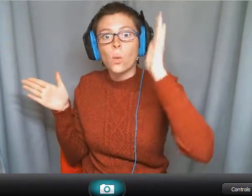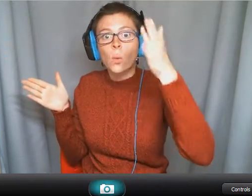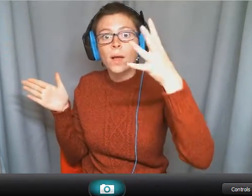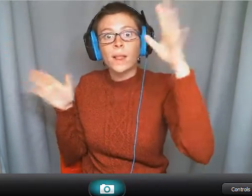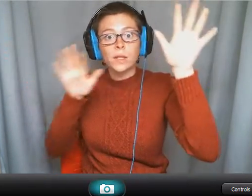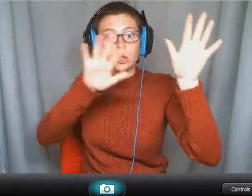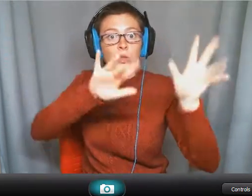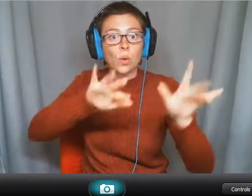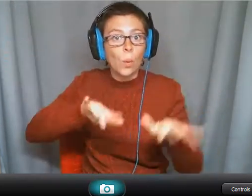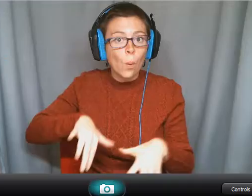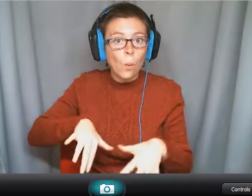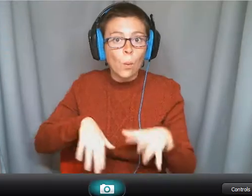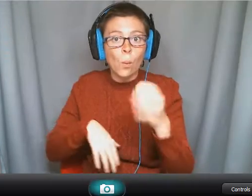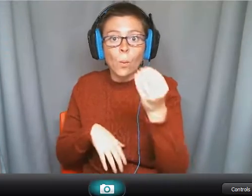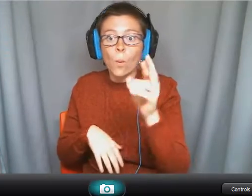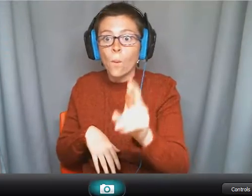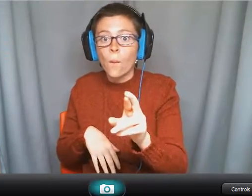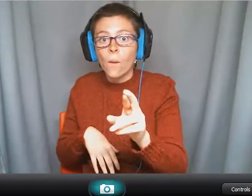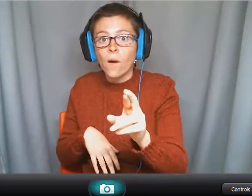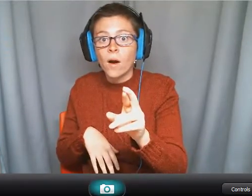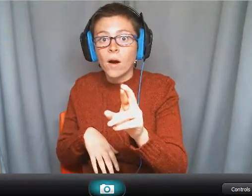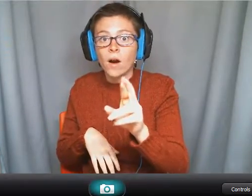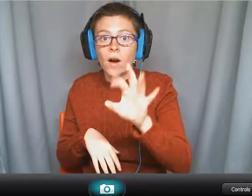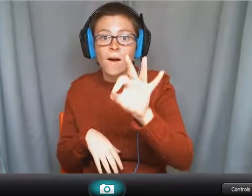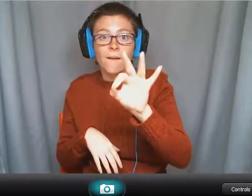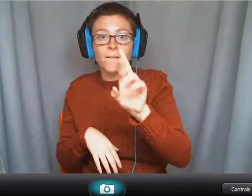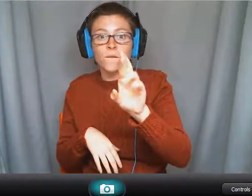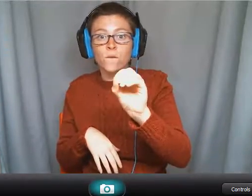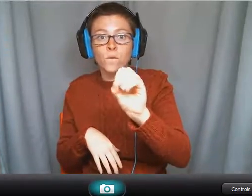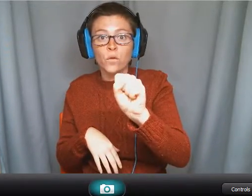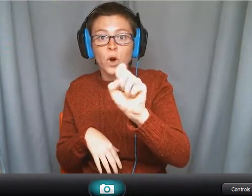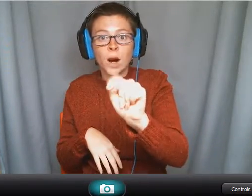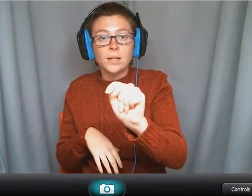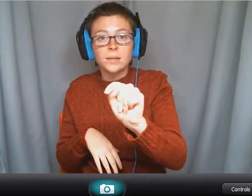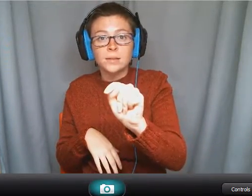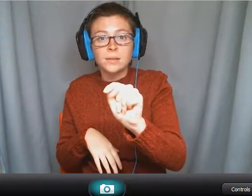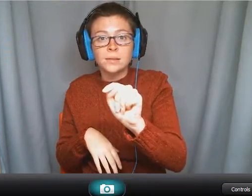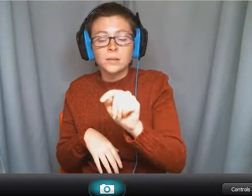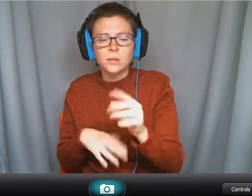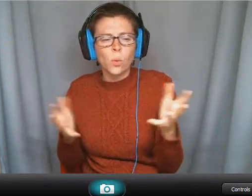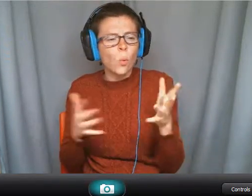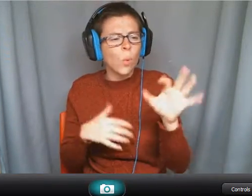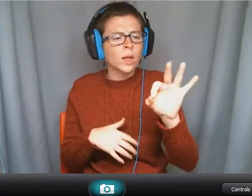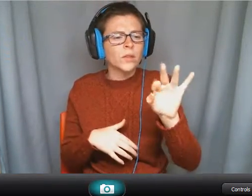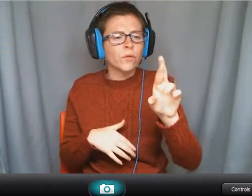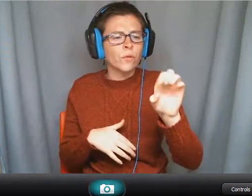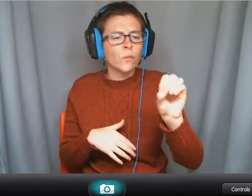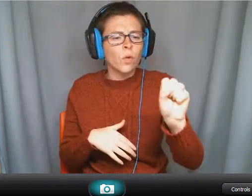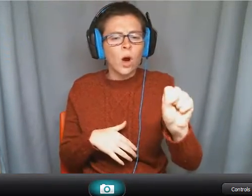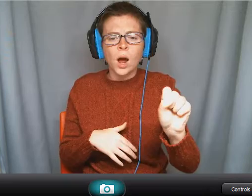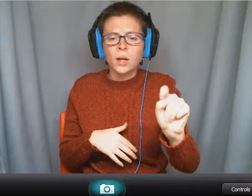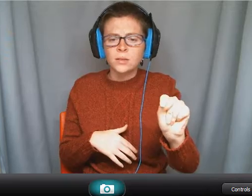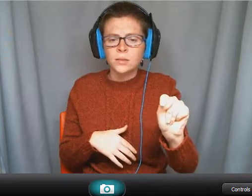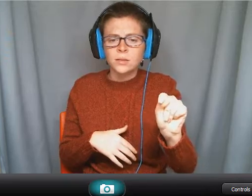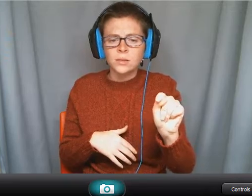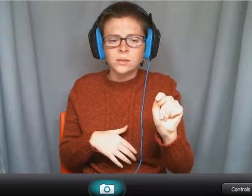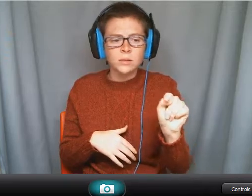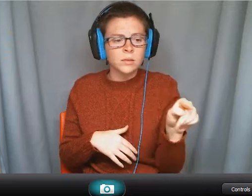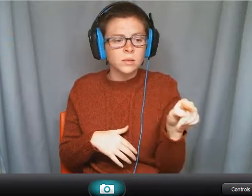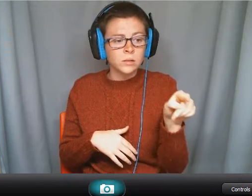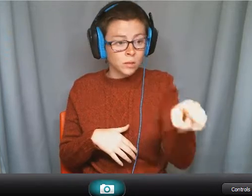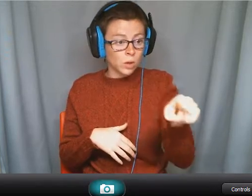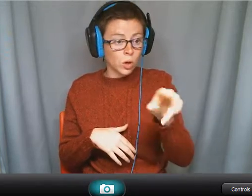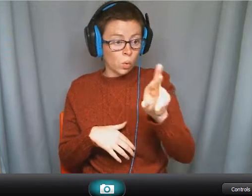snow or a frost? what's frost? I know. What's frost? I know.